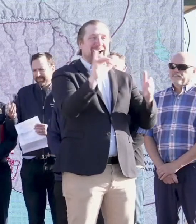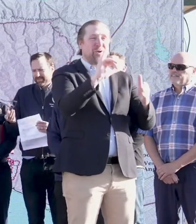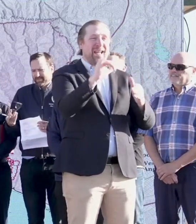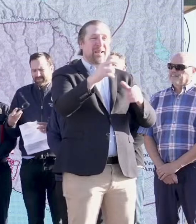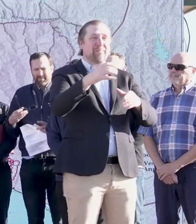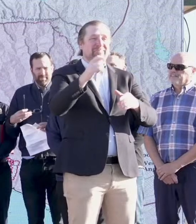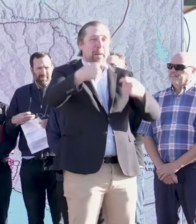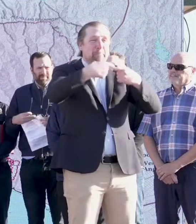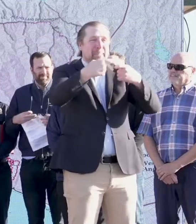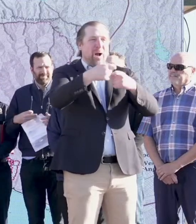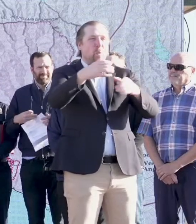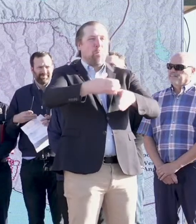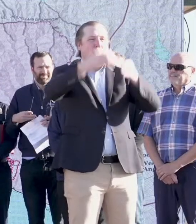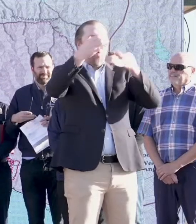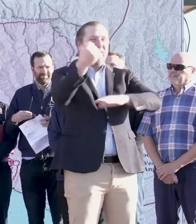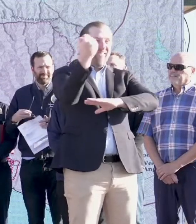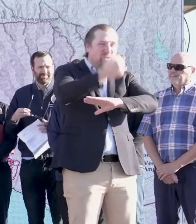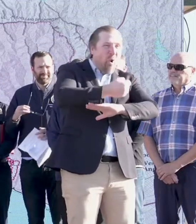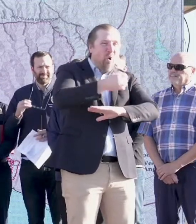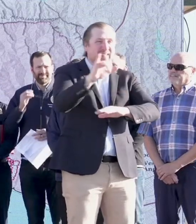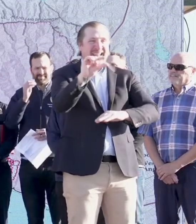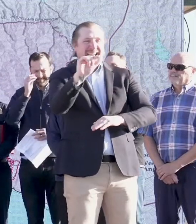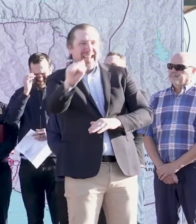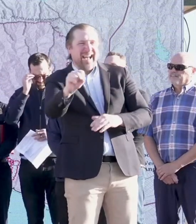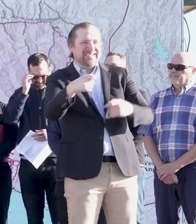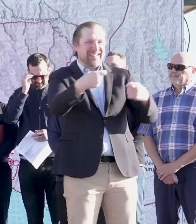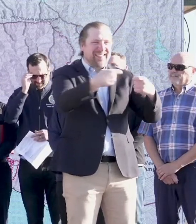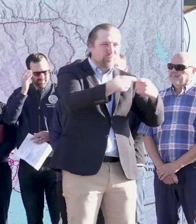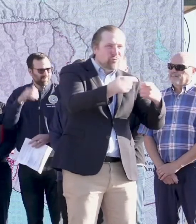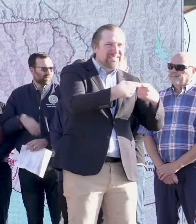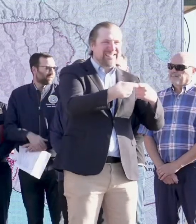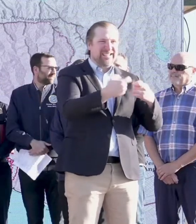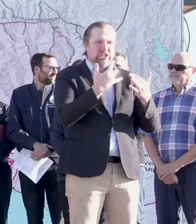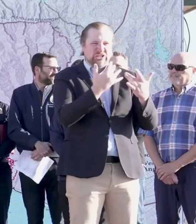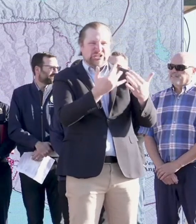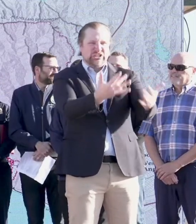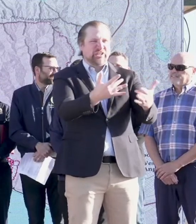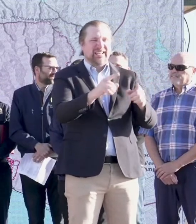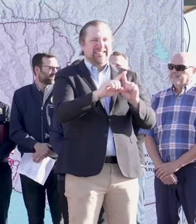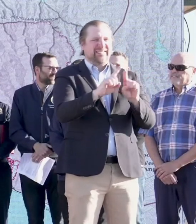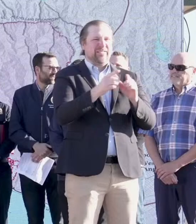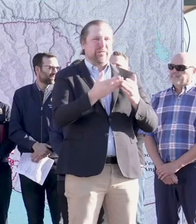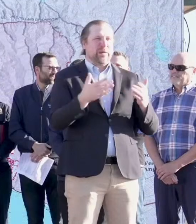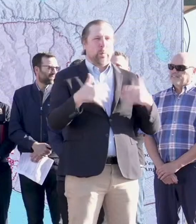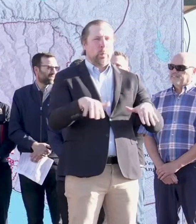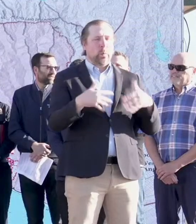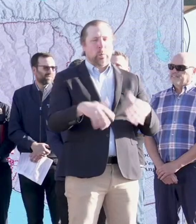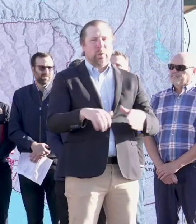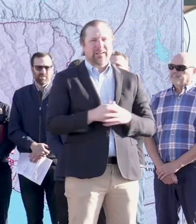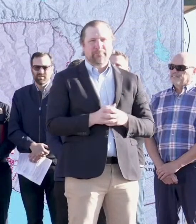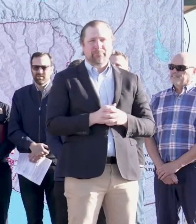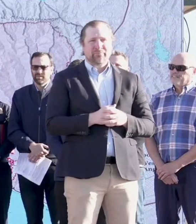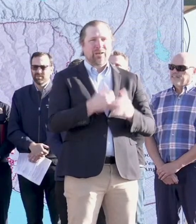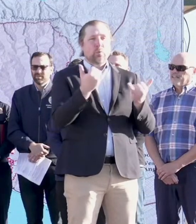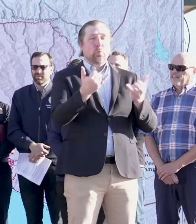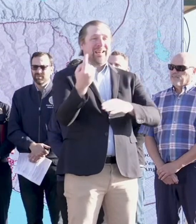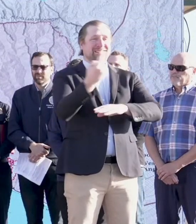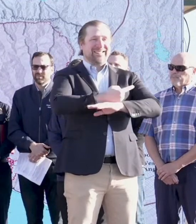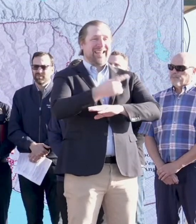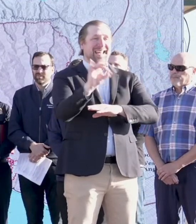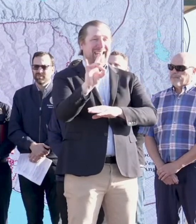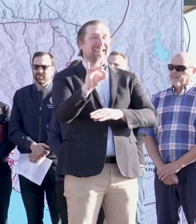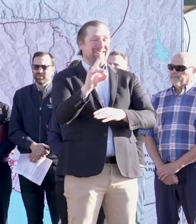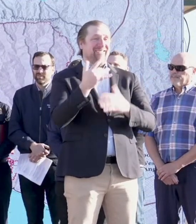lines, gas, electricity, and other utilities. We're in day 8 of this